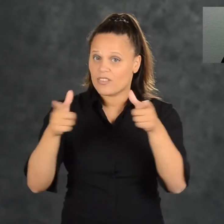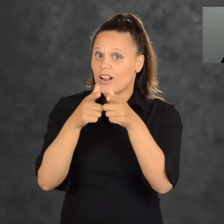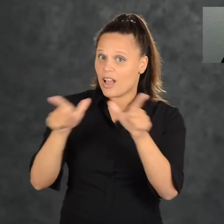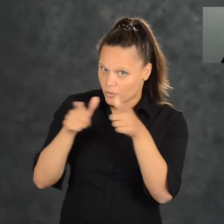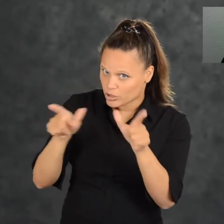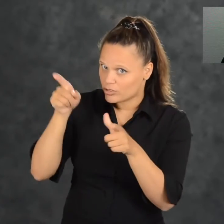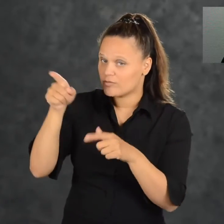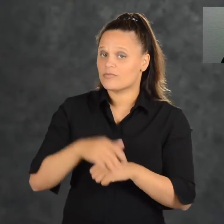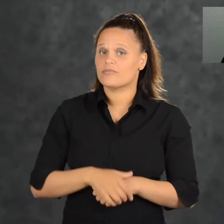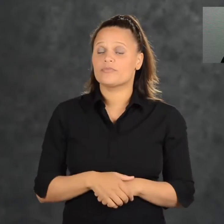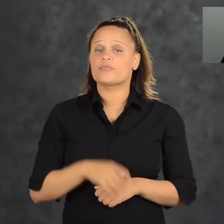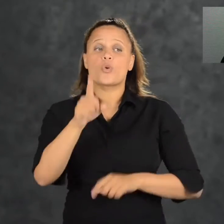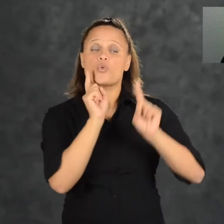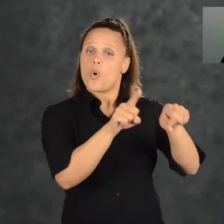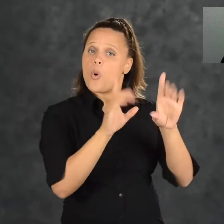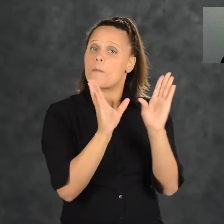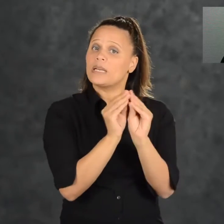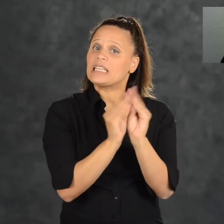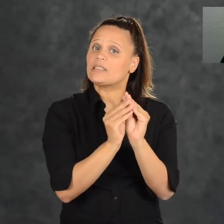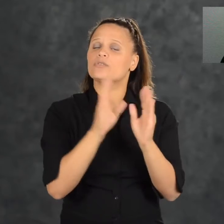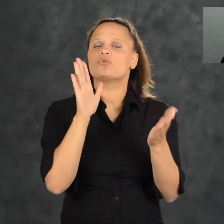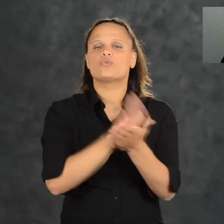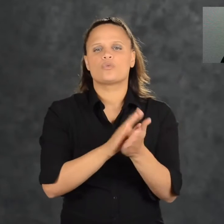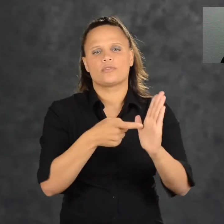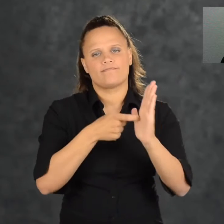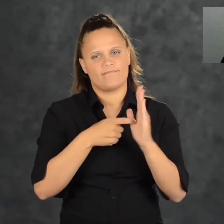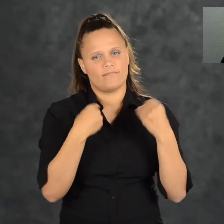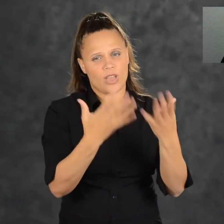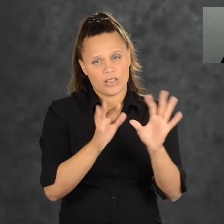website. It is available in 16 different languages.